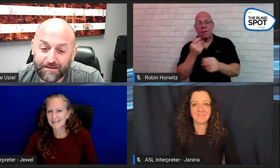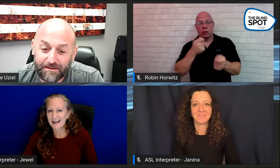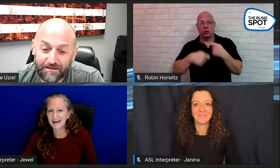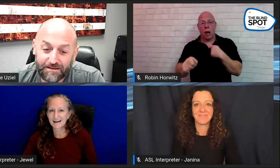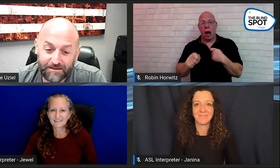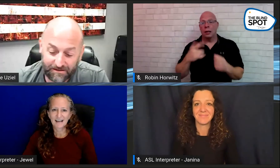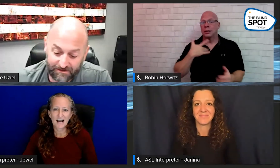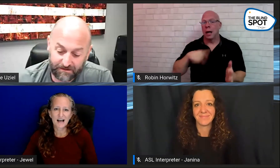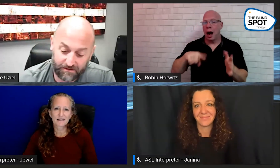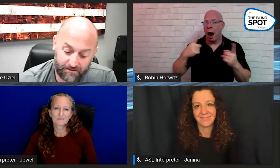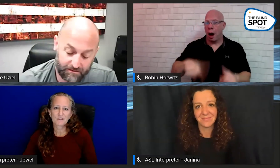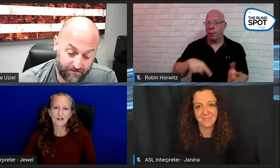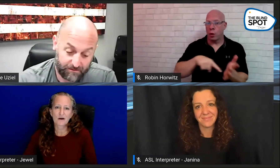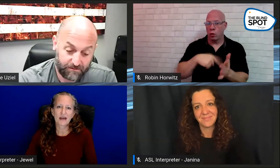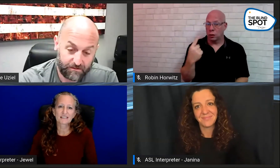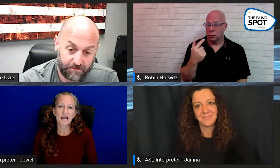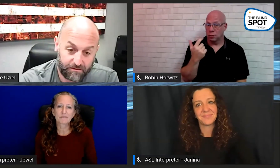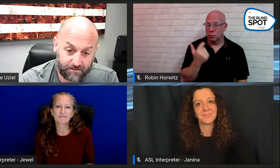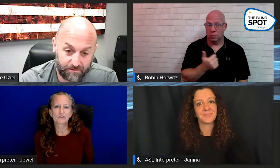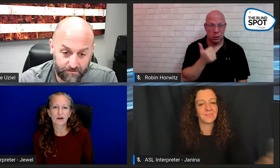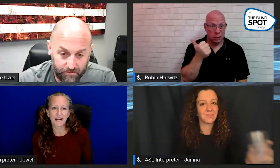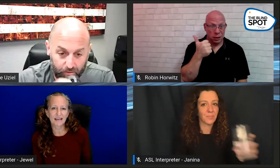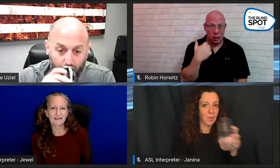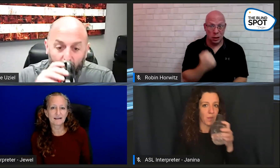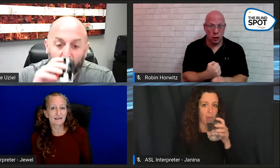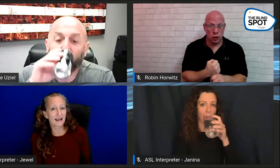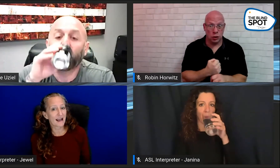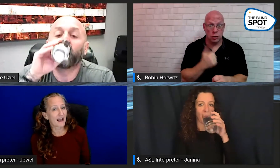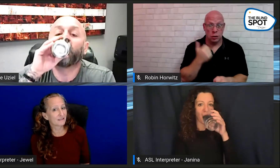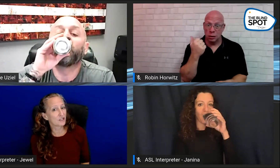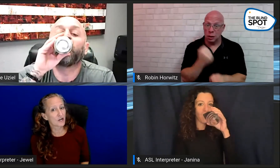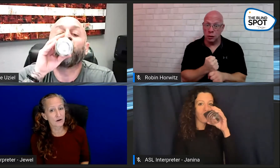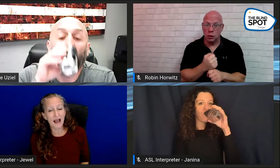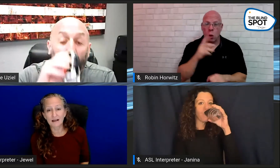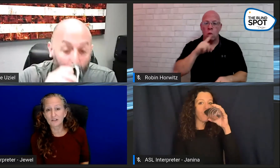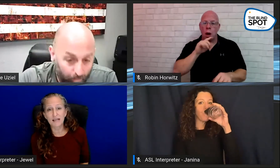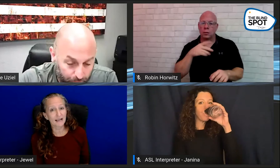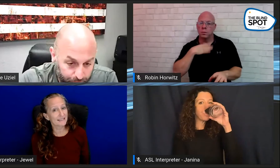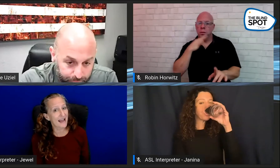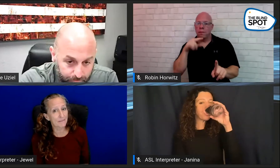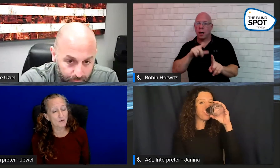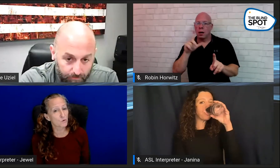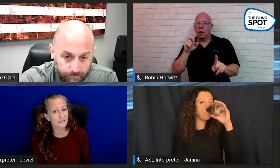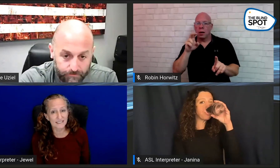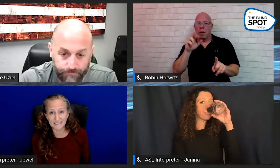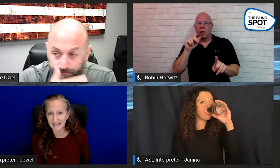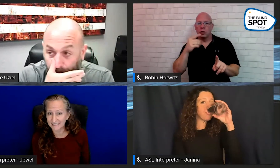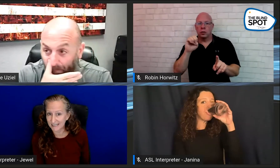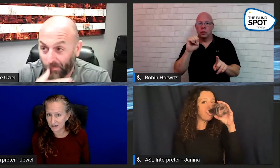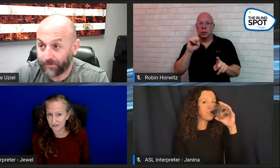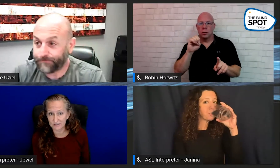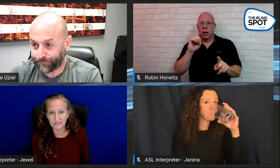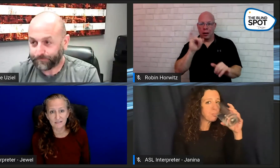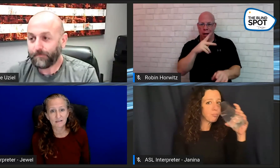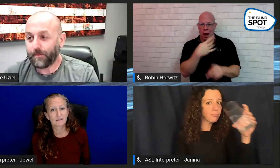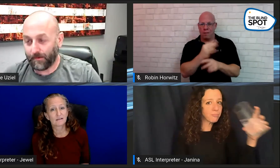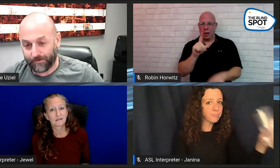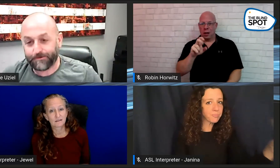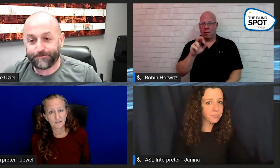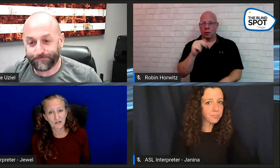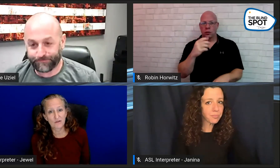Yeah. That type of trade, that can happen once in 10